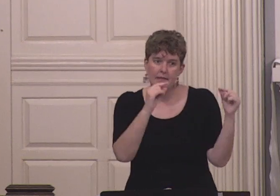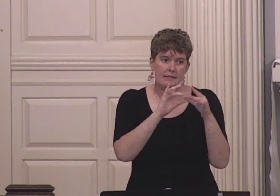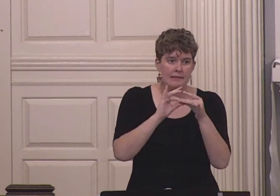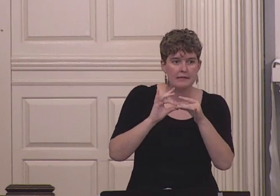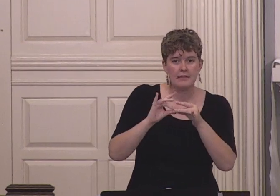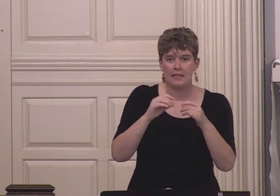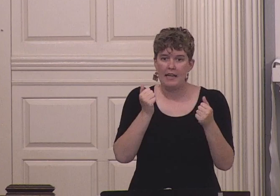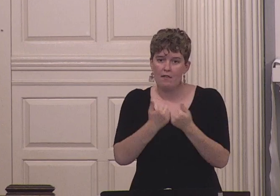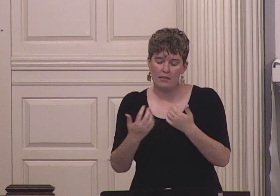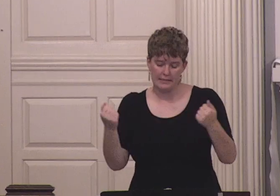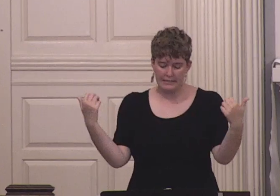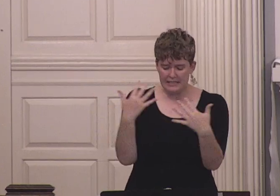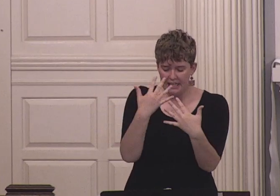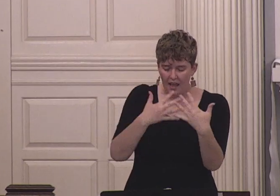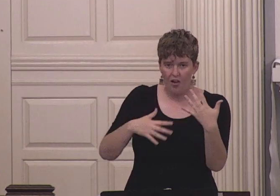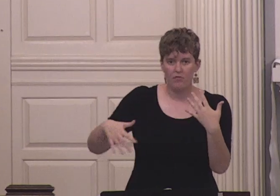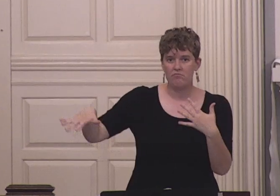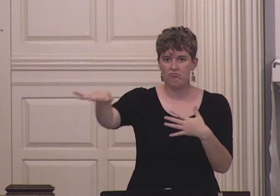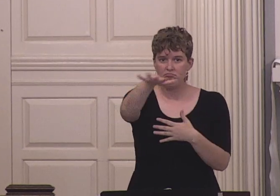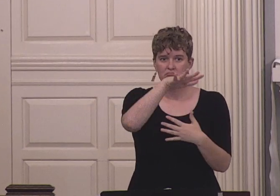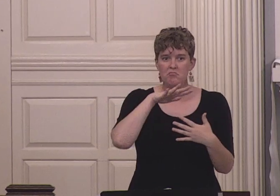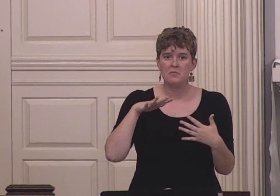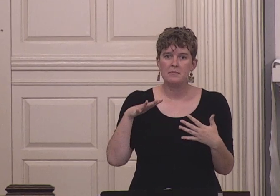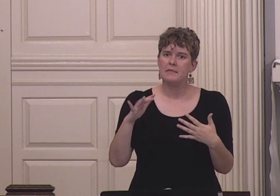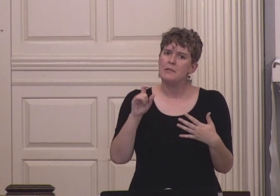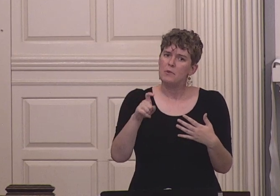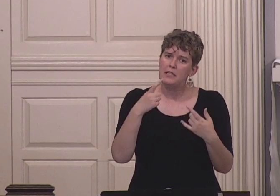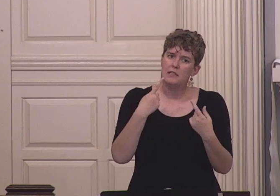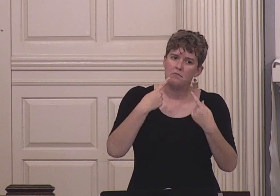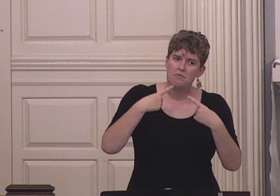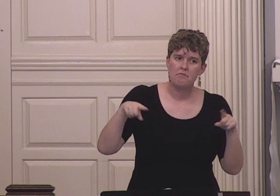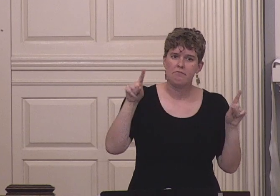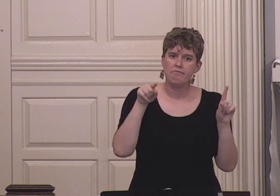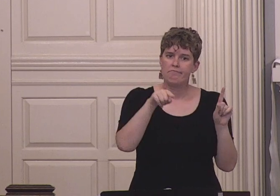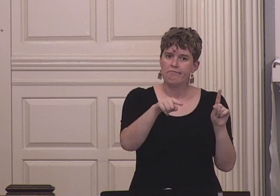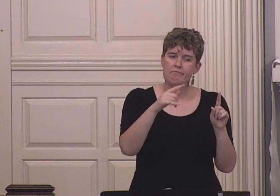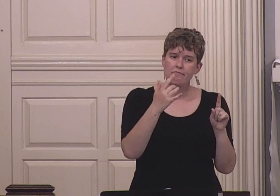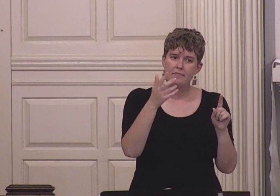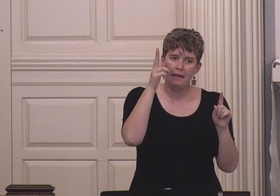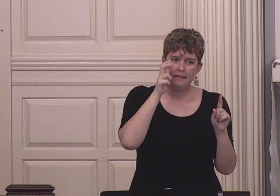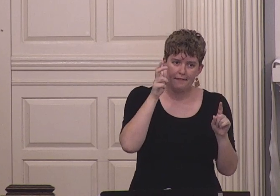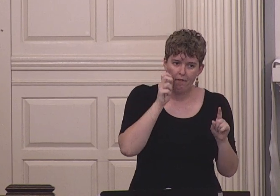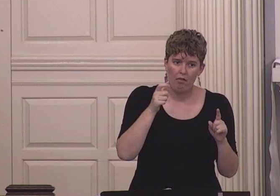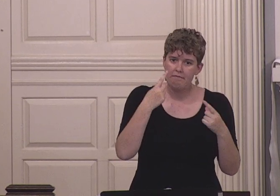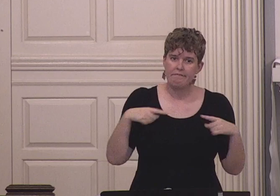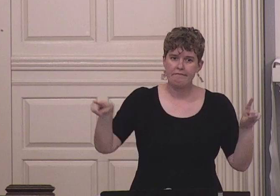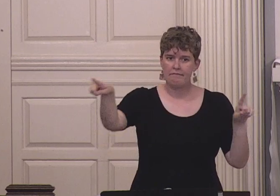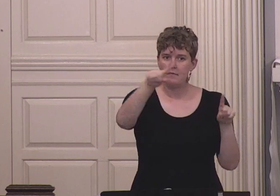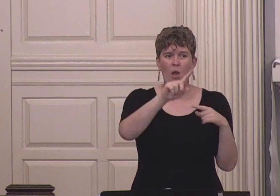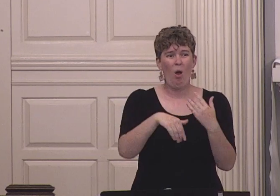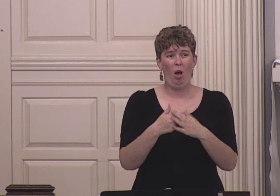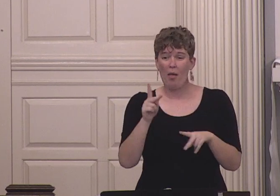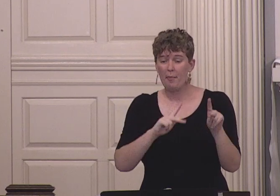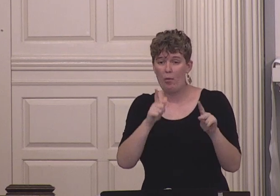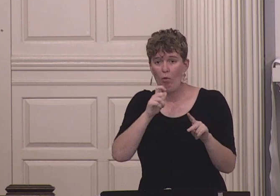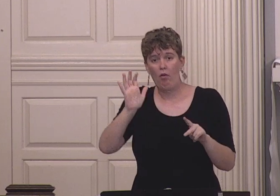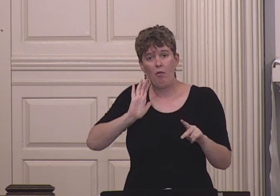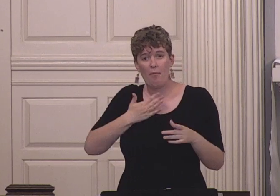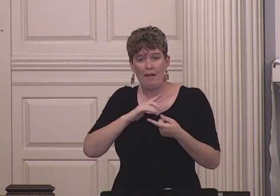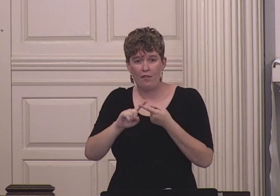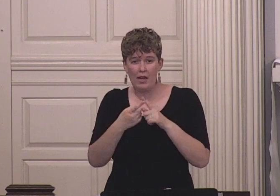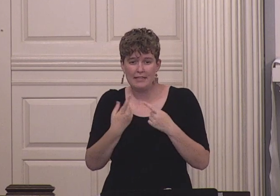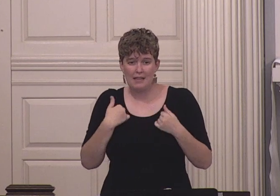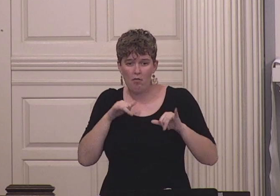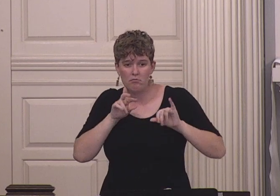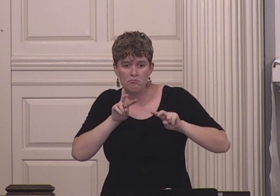every side. Denounce, let us denounce him. All those who are my friends are on the watch for